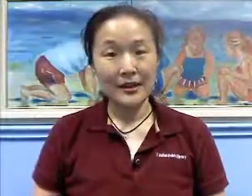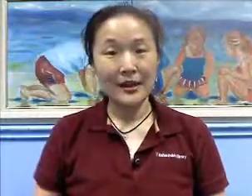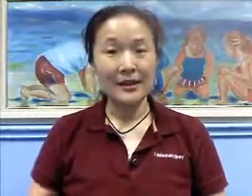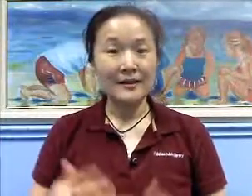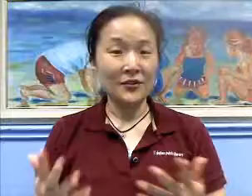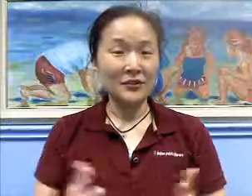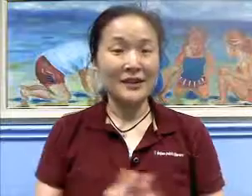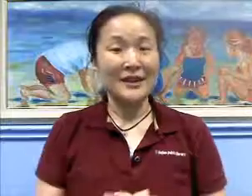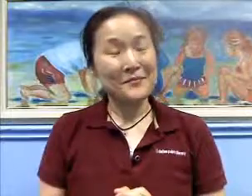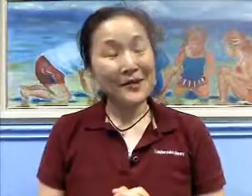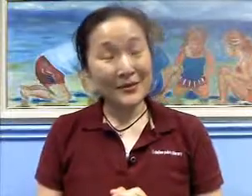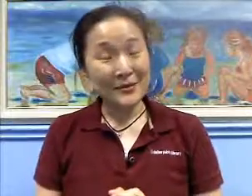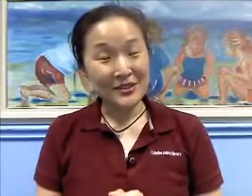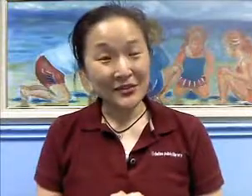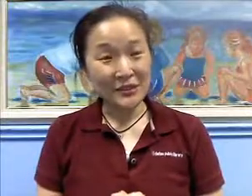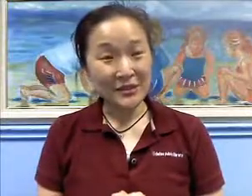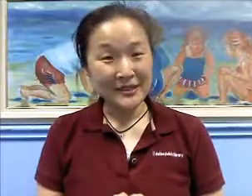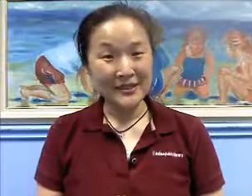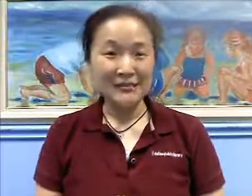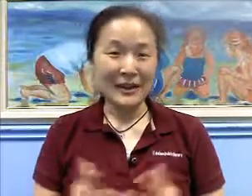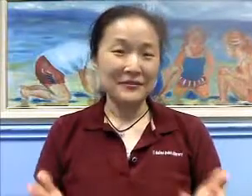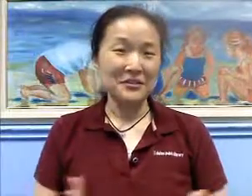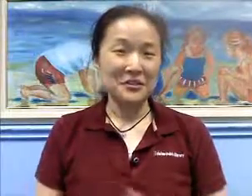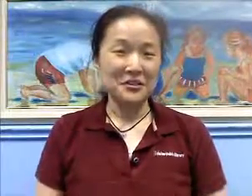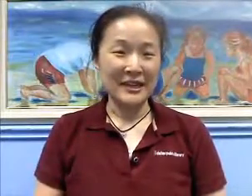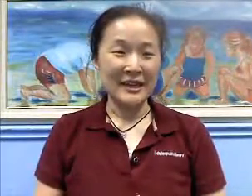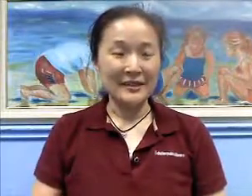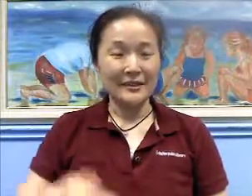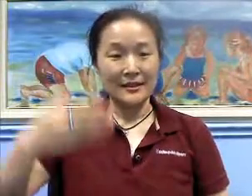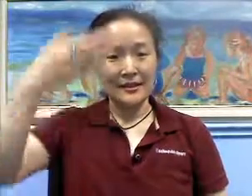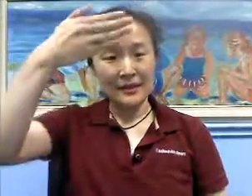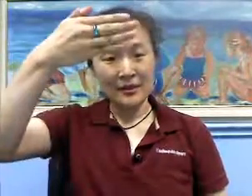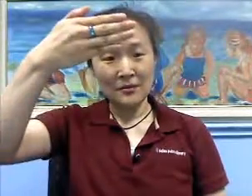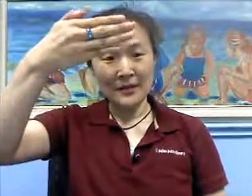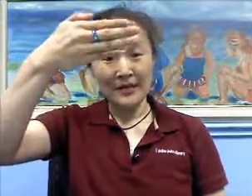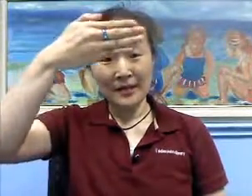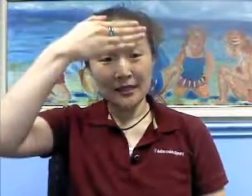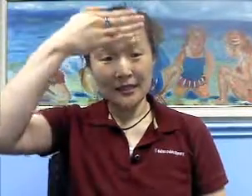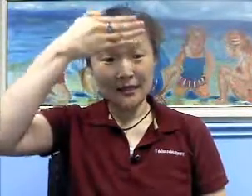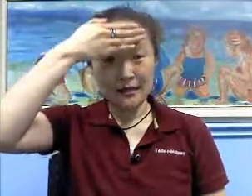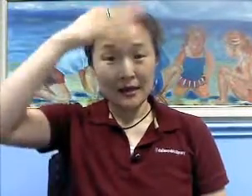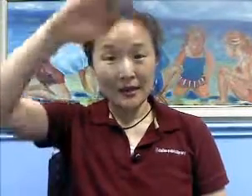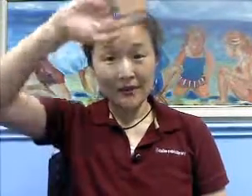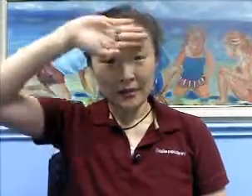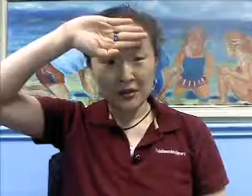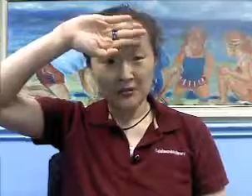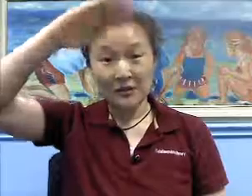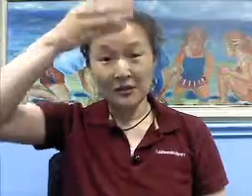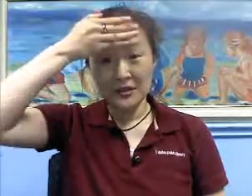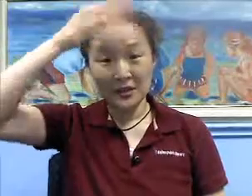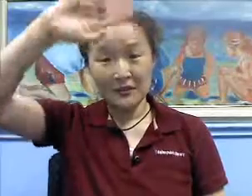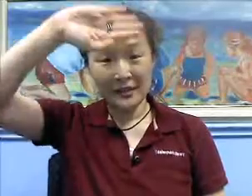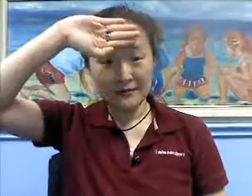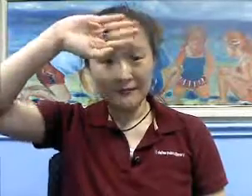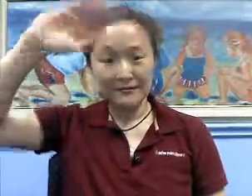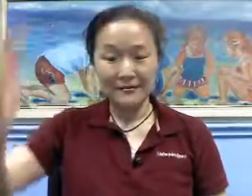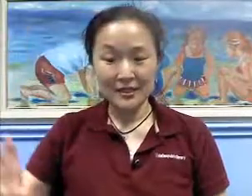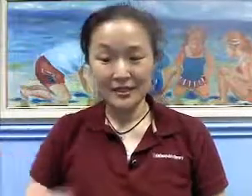And then, of course, my grandmother's from Cuba, so I have to show you that. Take an open hand like this and flip it over. Cuba. So,